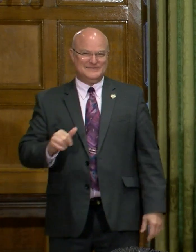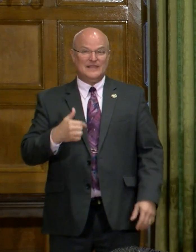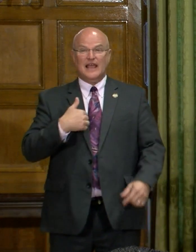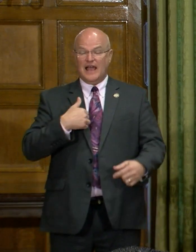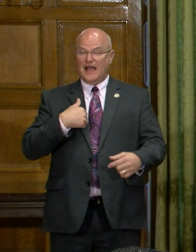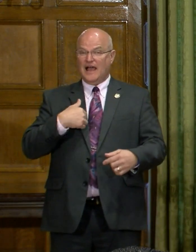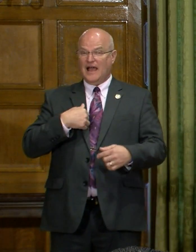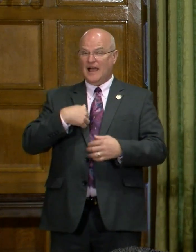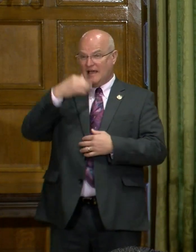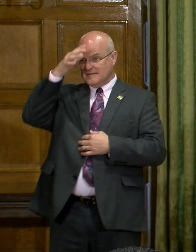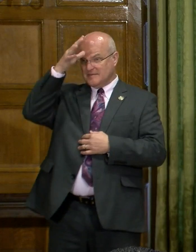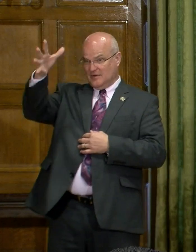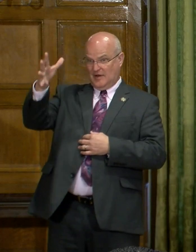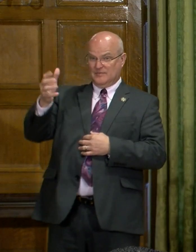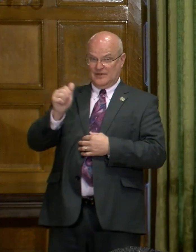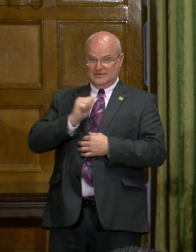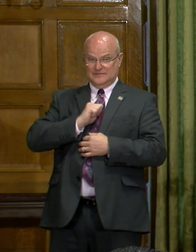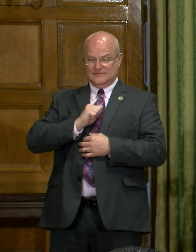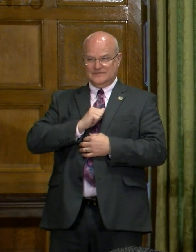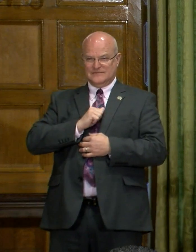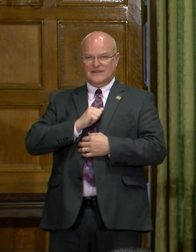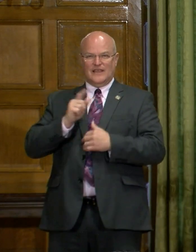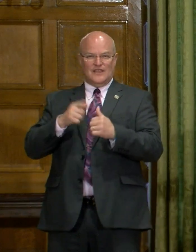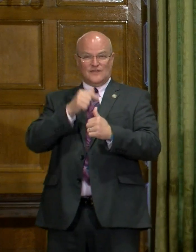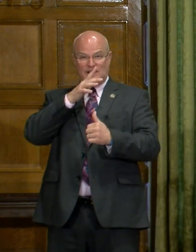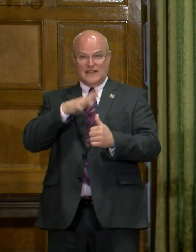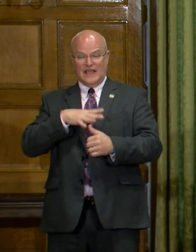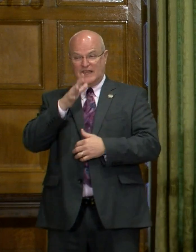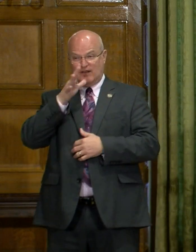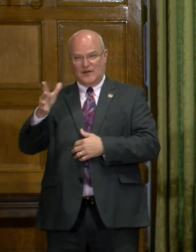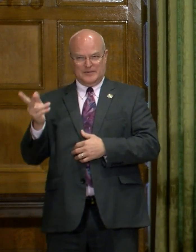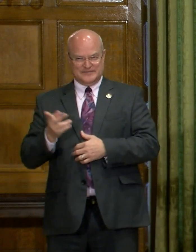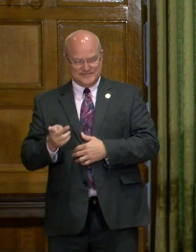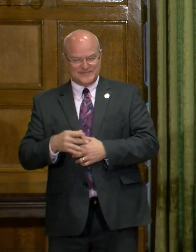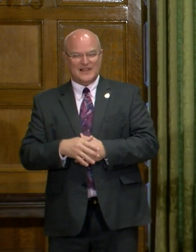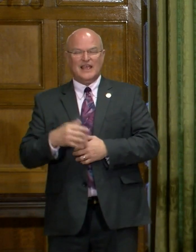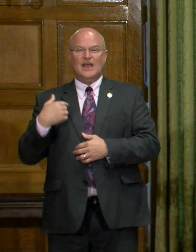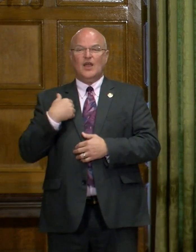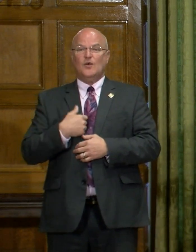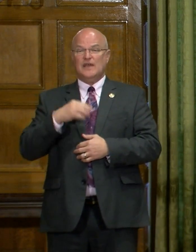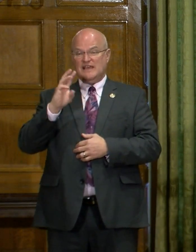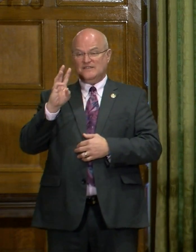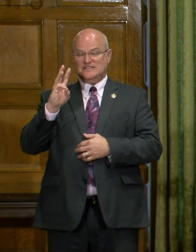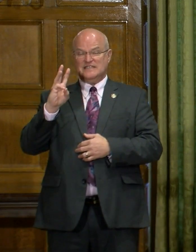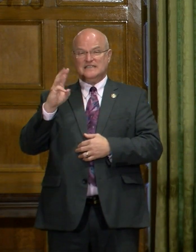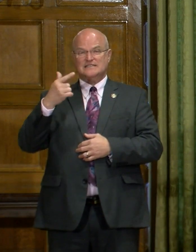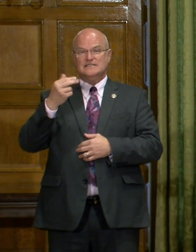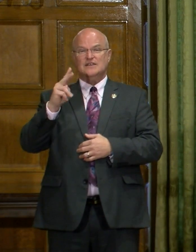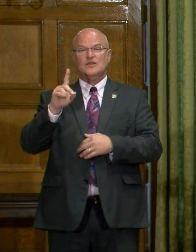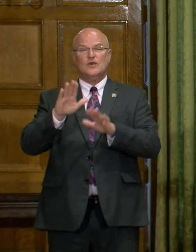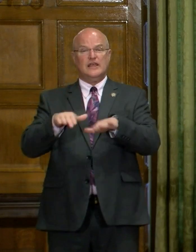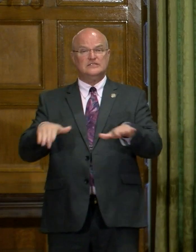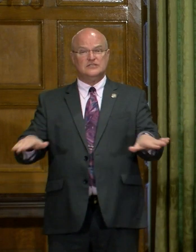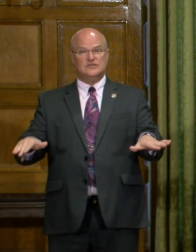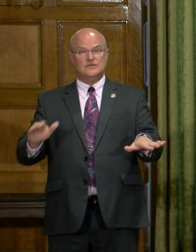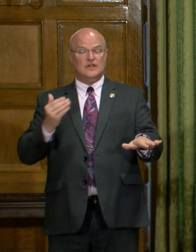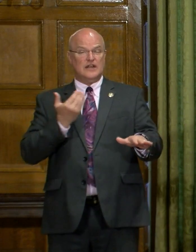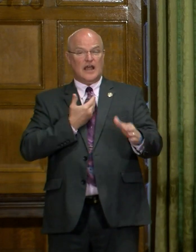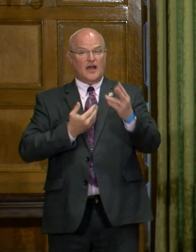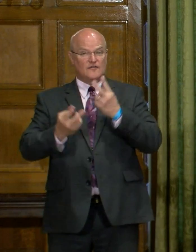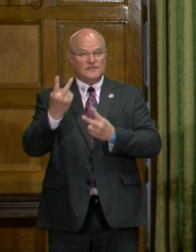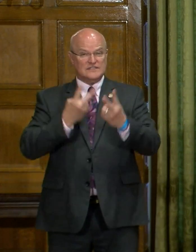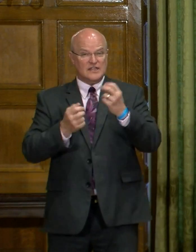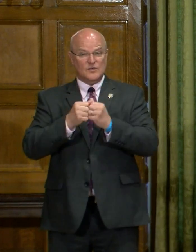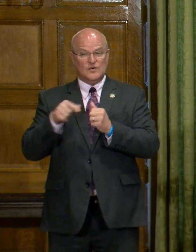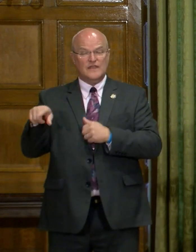I'm a grandparent, as the First Lady and I are both, and we have 6 grandchildren, and our